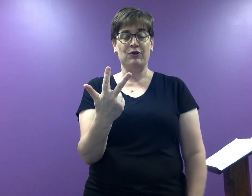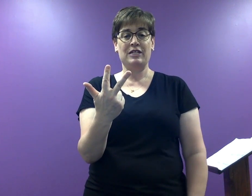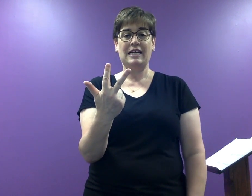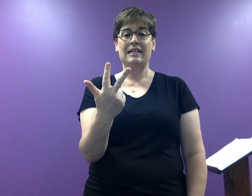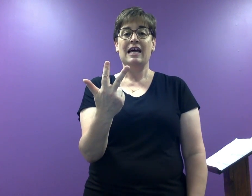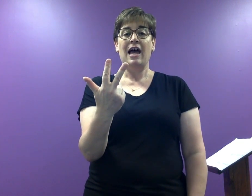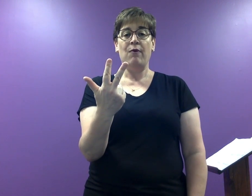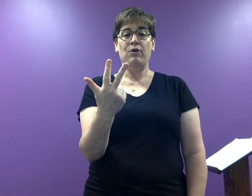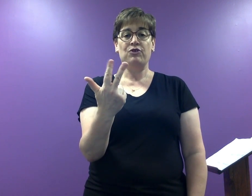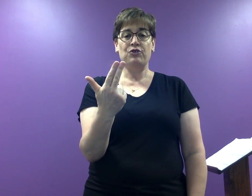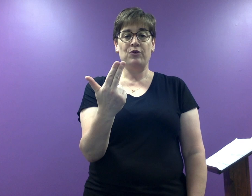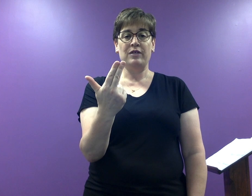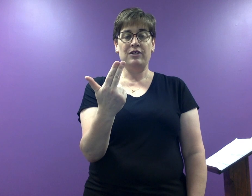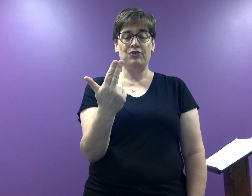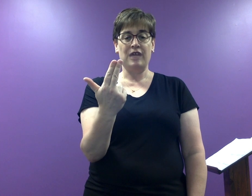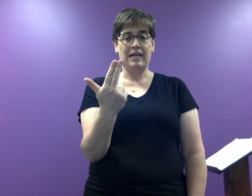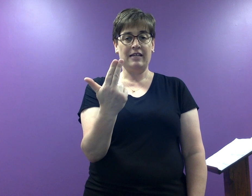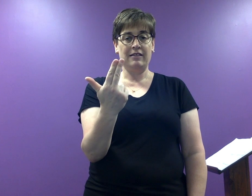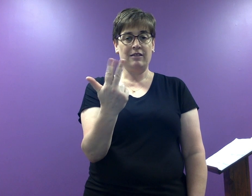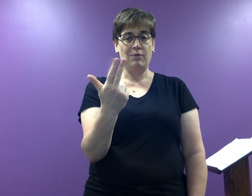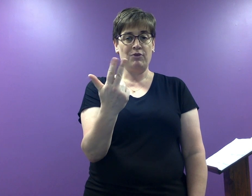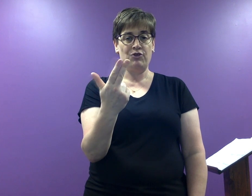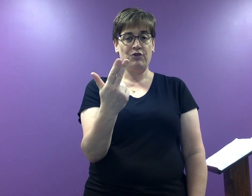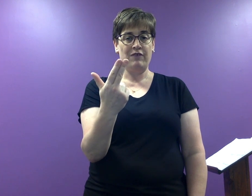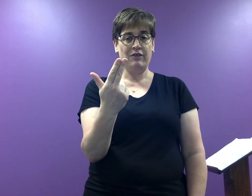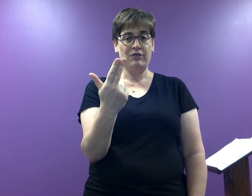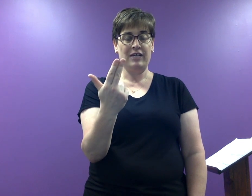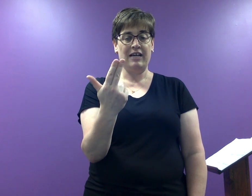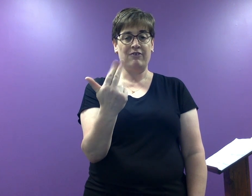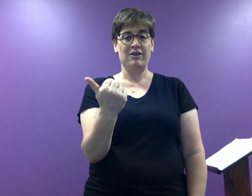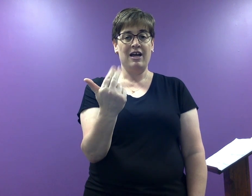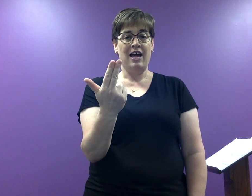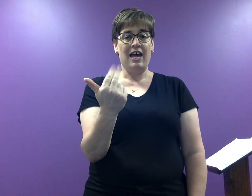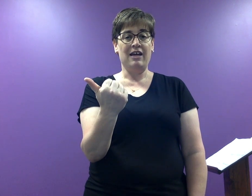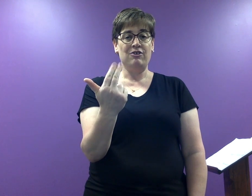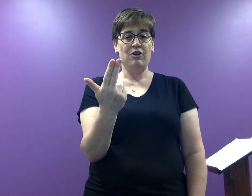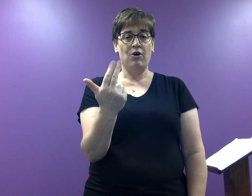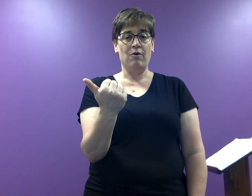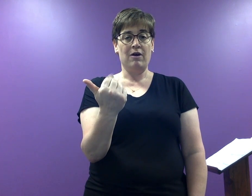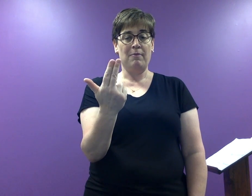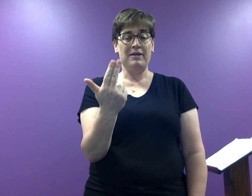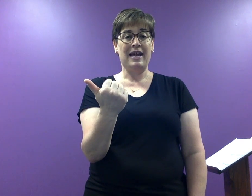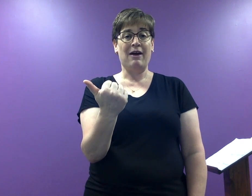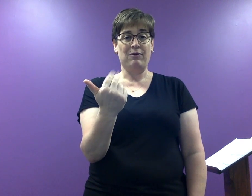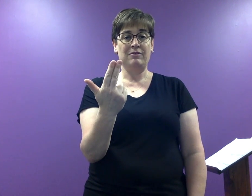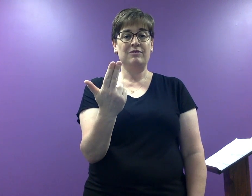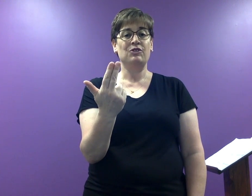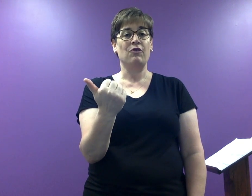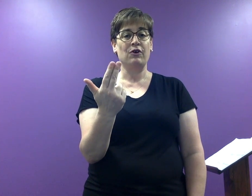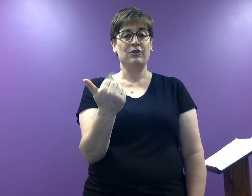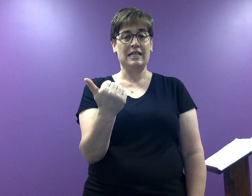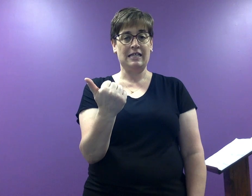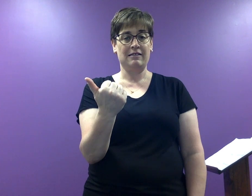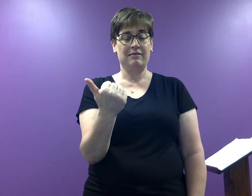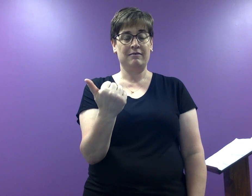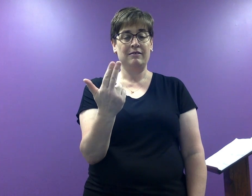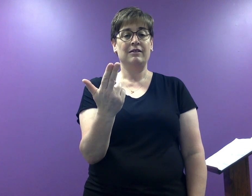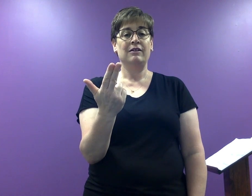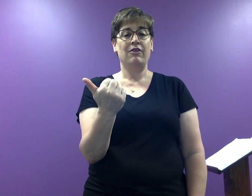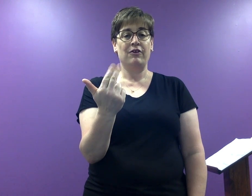13. And what you're doing is you're taking, and you put your 2 fingers together and you go up and down. So 13,